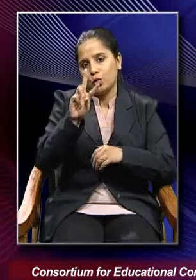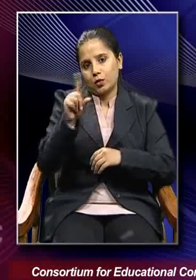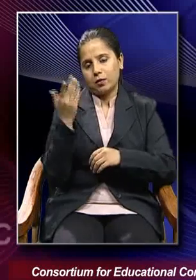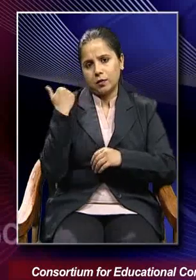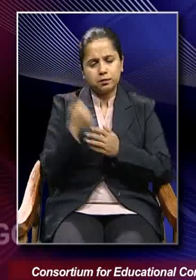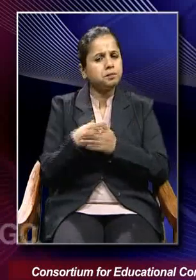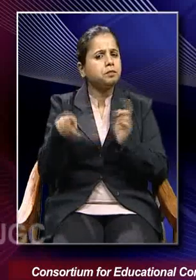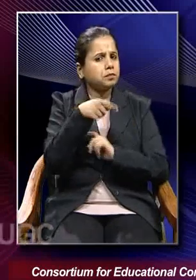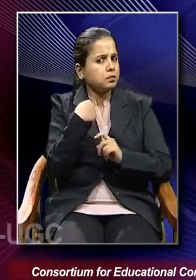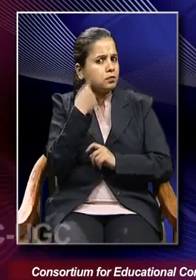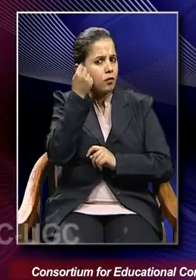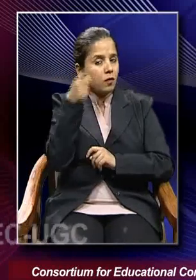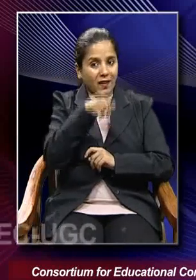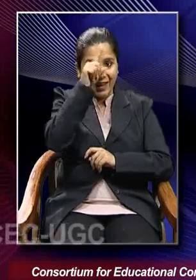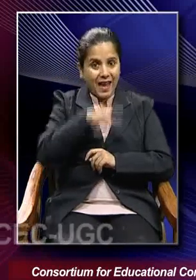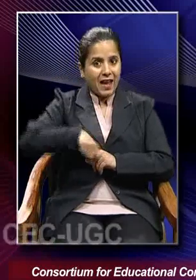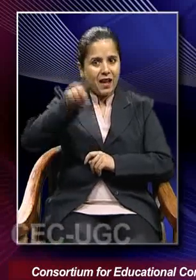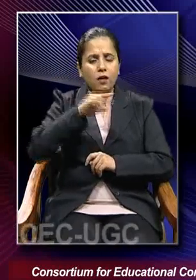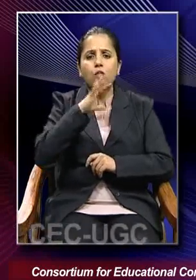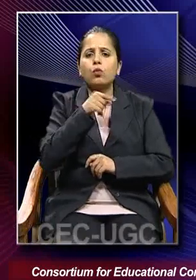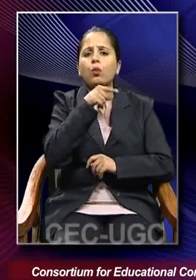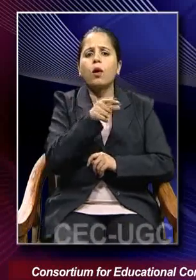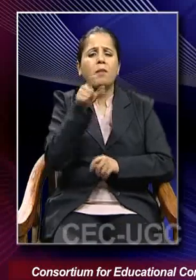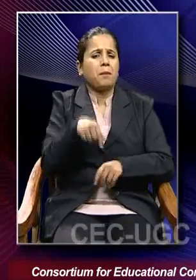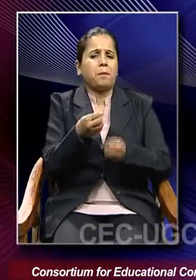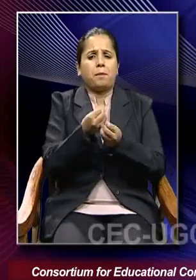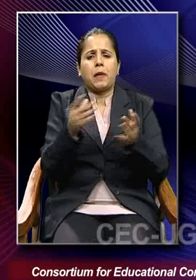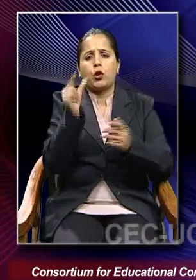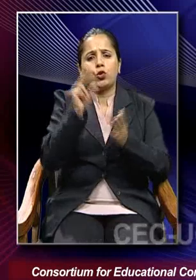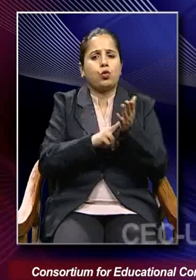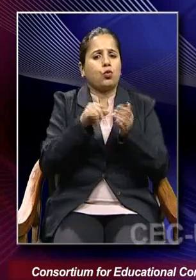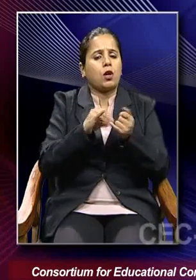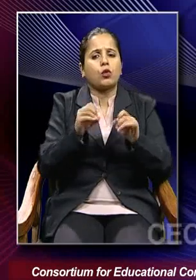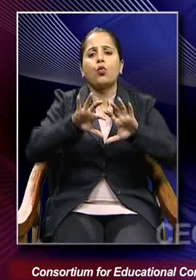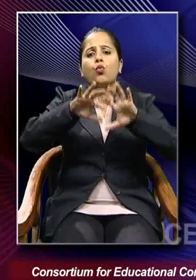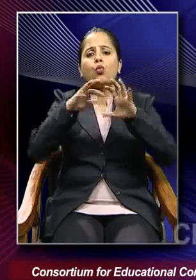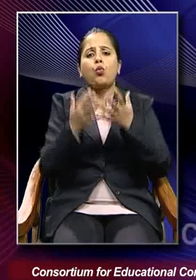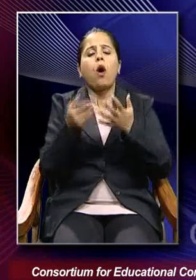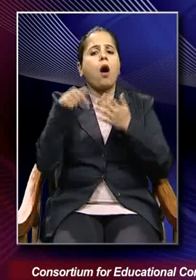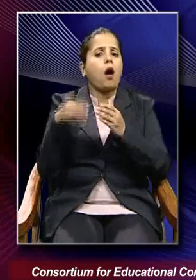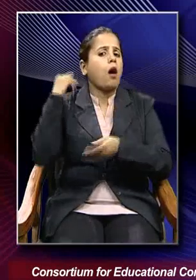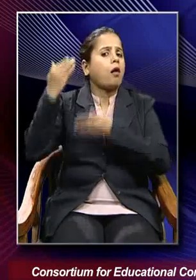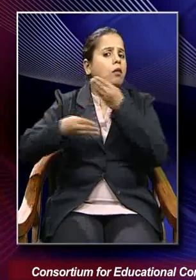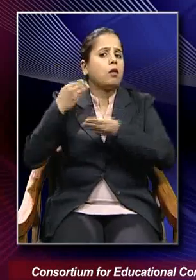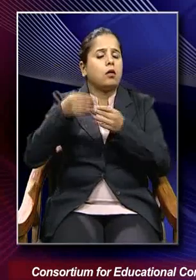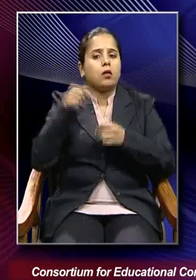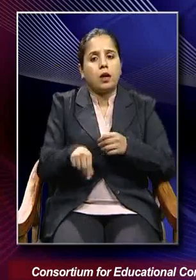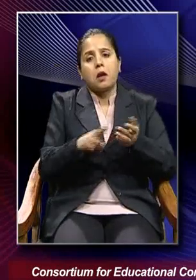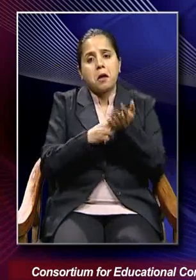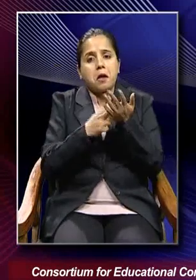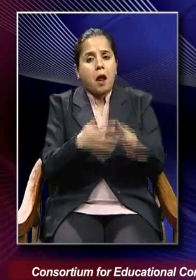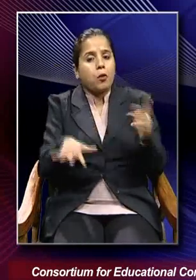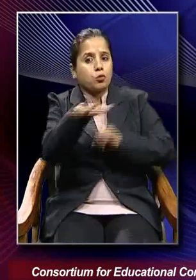also understand that India, which is home to several UNESCO World Heritage Sites, from natural wonders